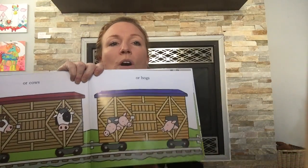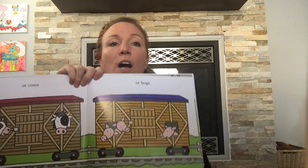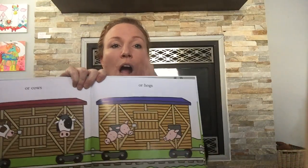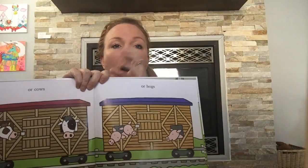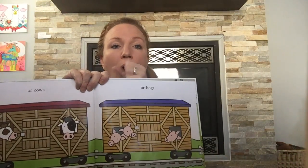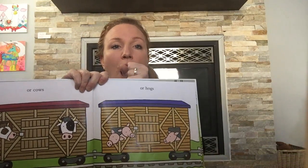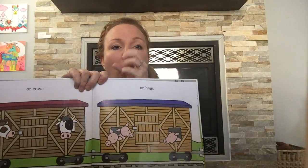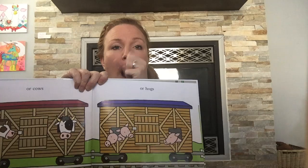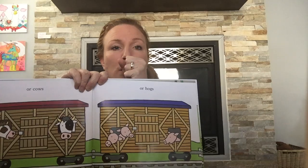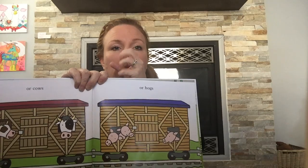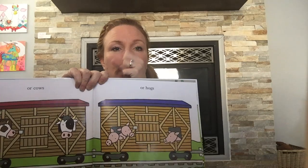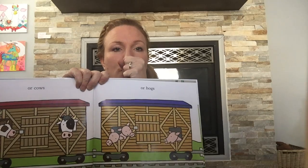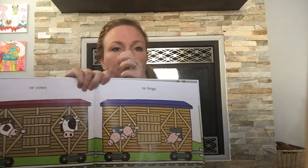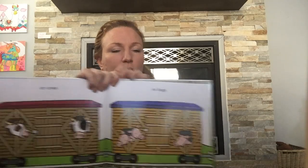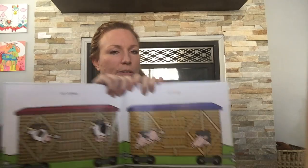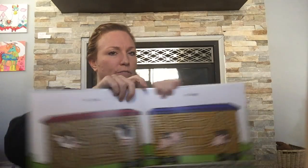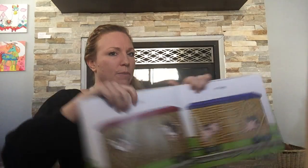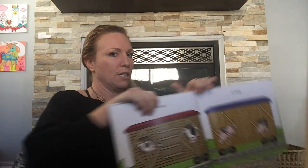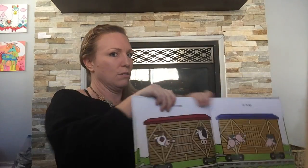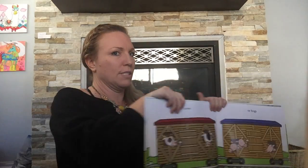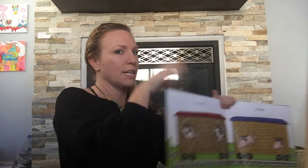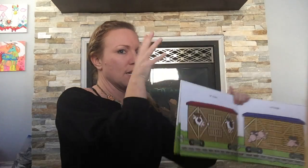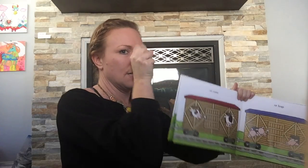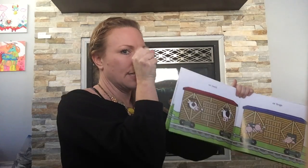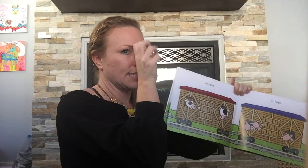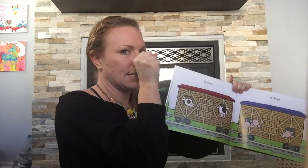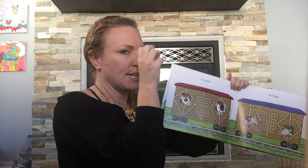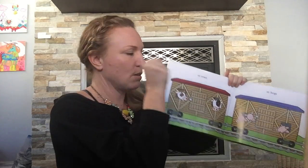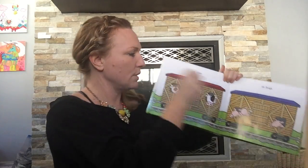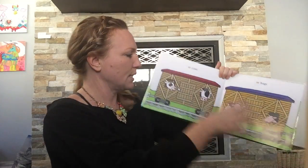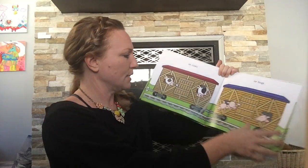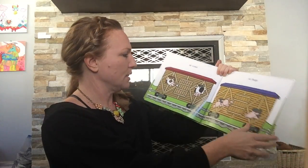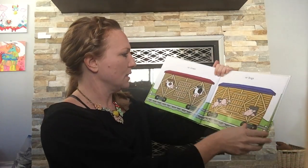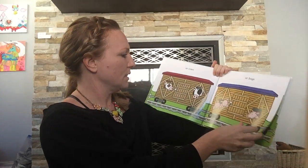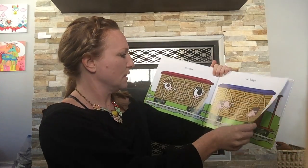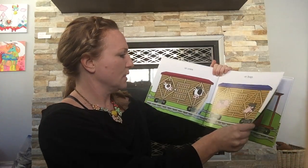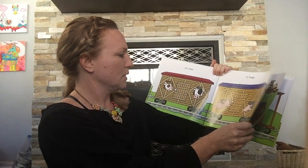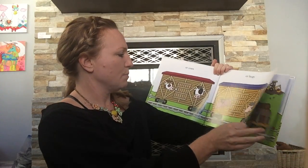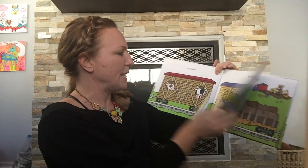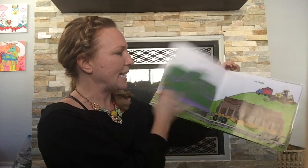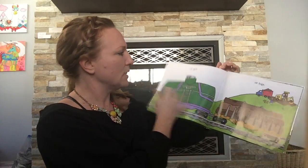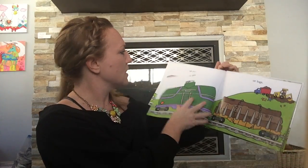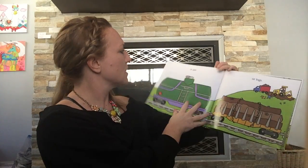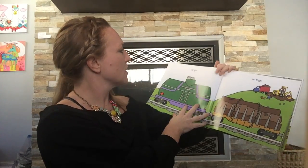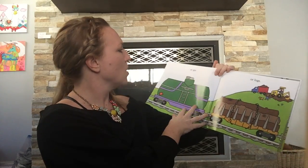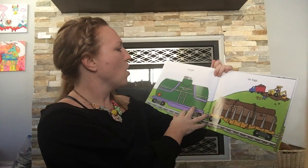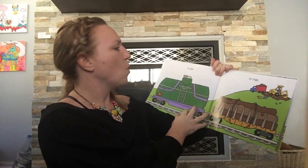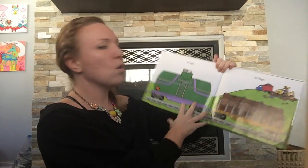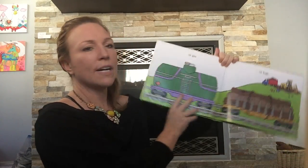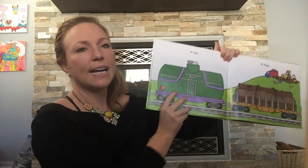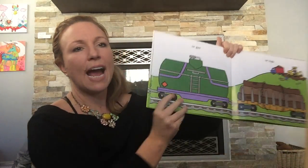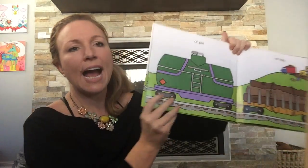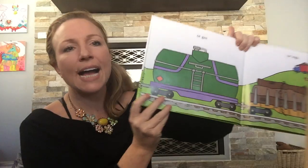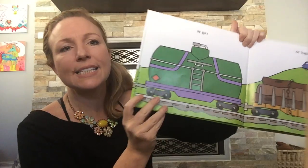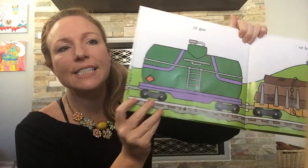Or hogs. Sorry, that's right in front of my nose there. Like the snout. Pigs. Or